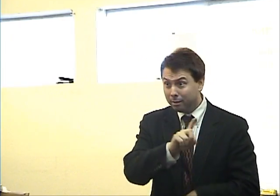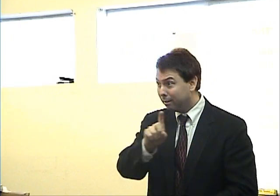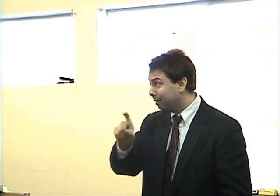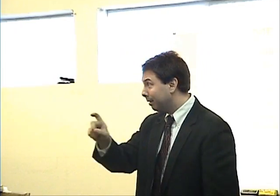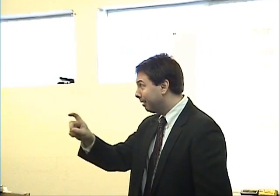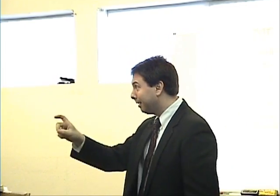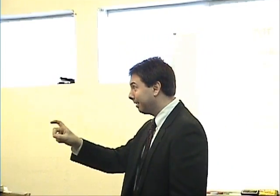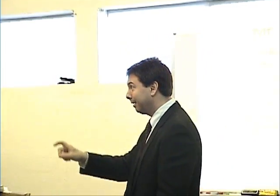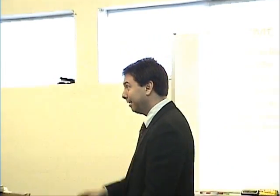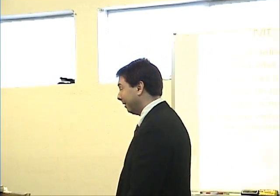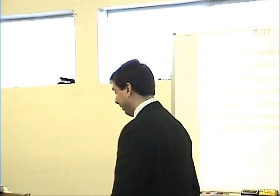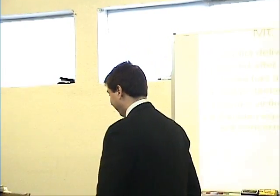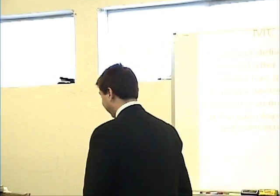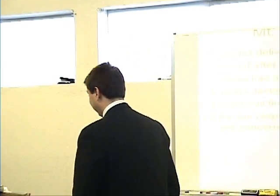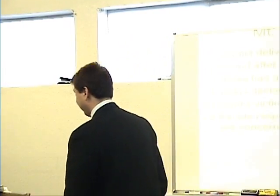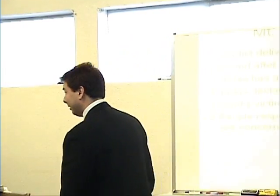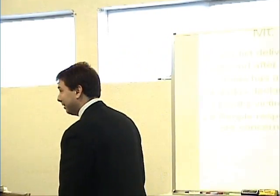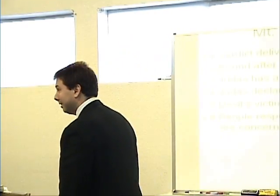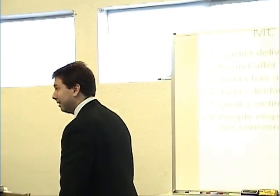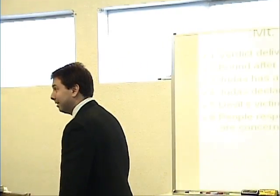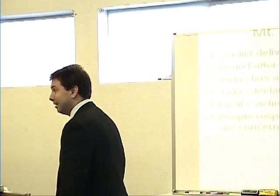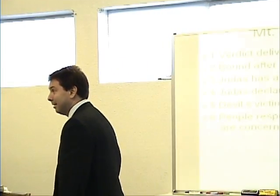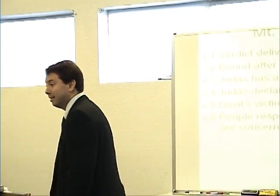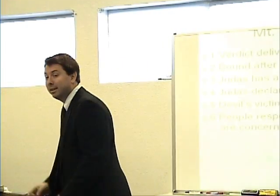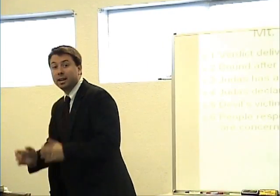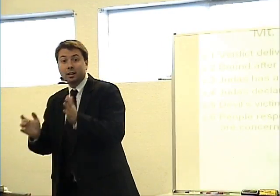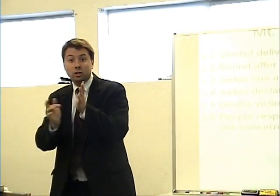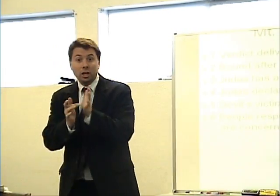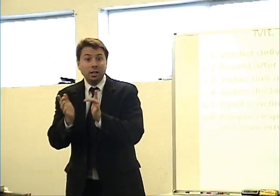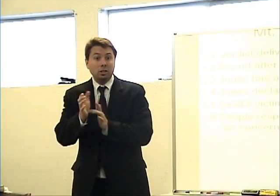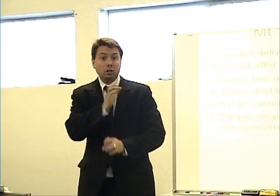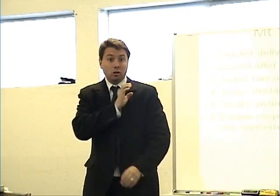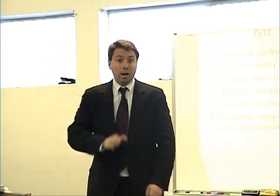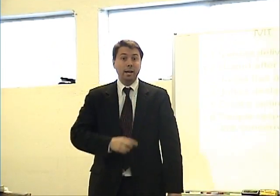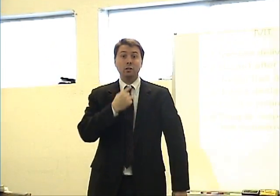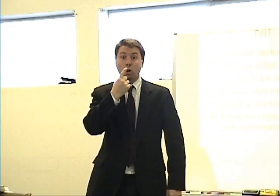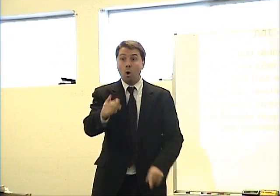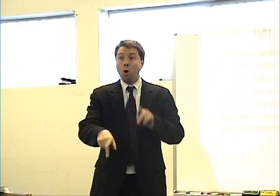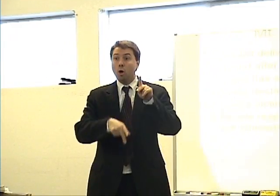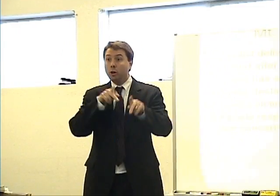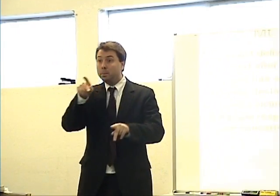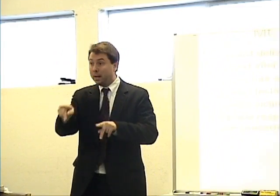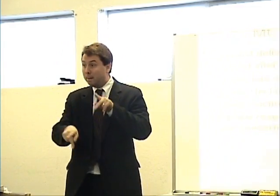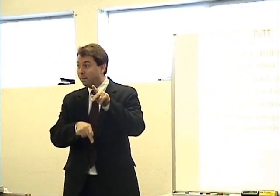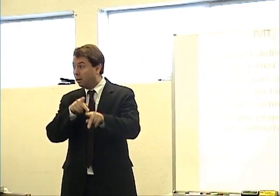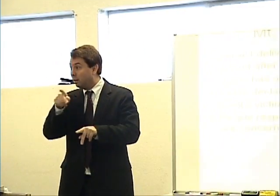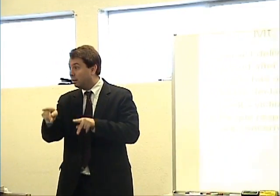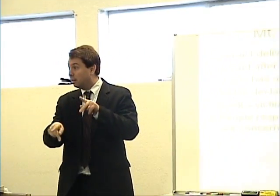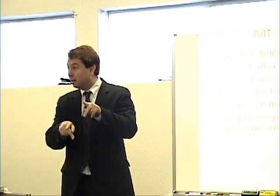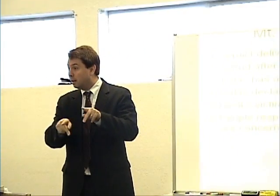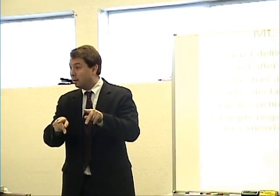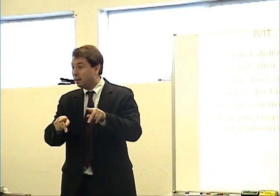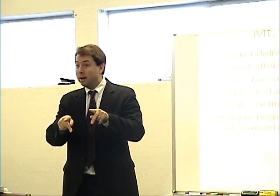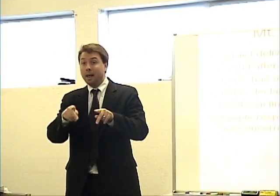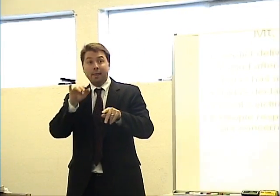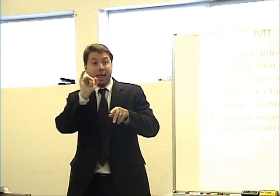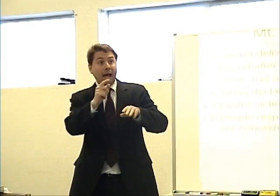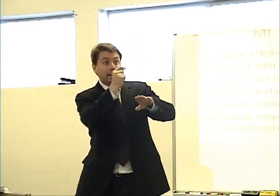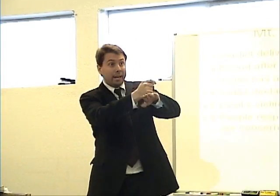No. I feel the gift. Jesus Christ told the people, that